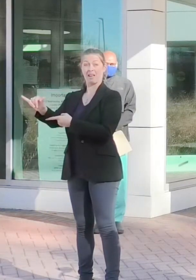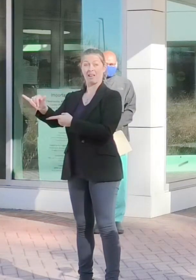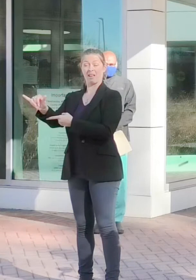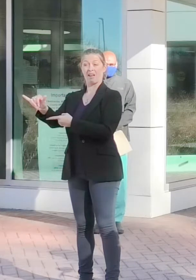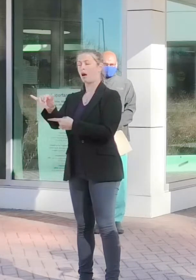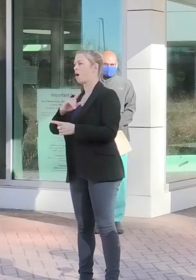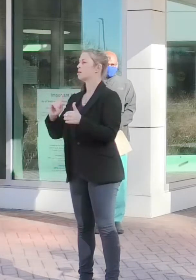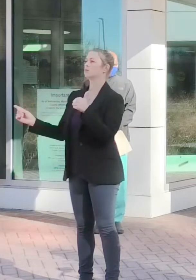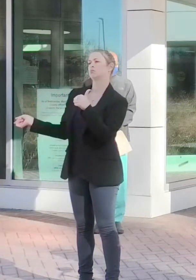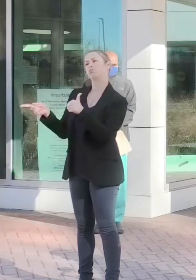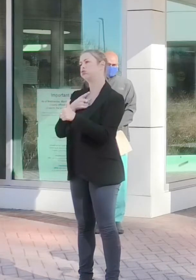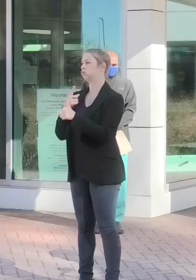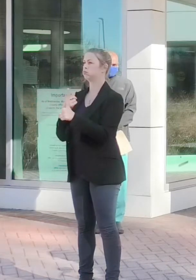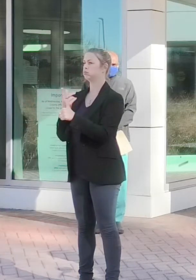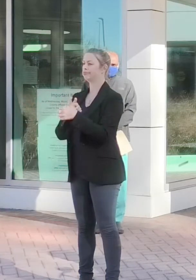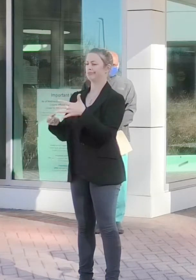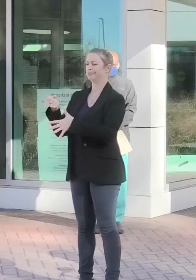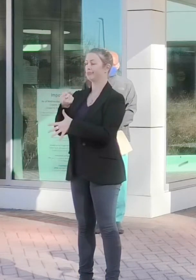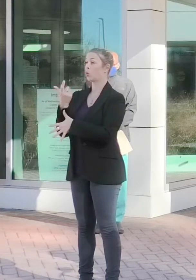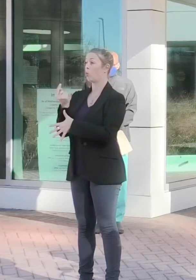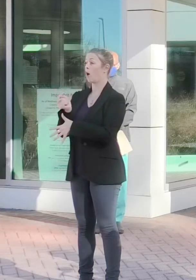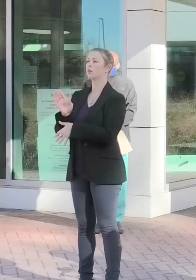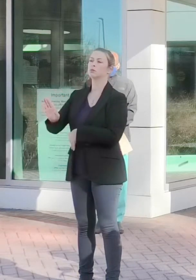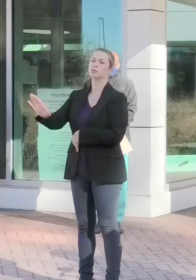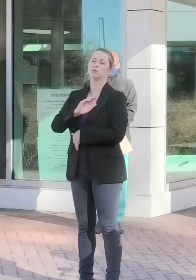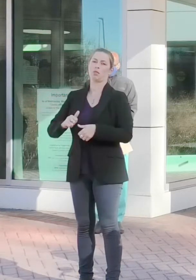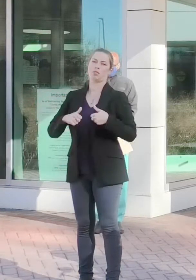and safety of our recreation and parks patrons.